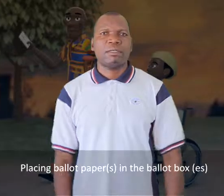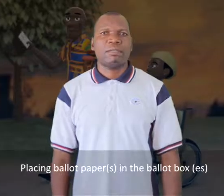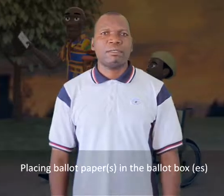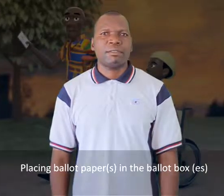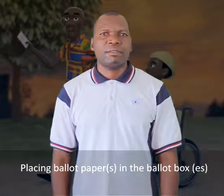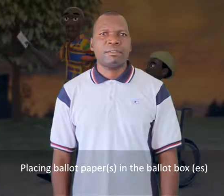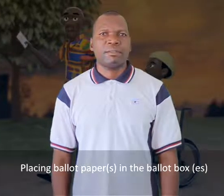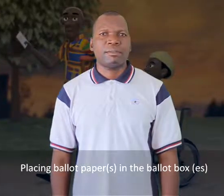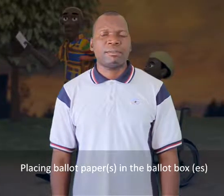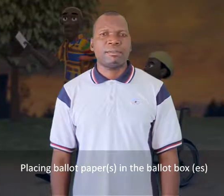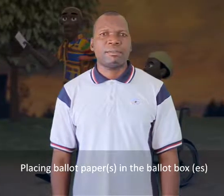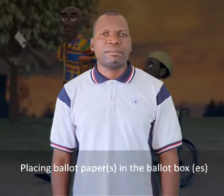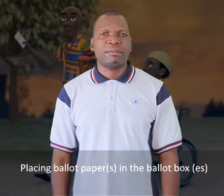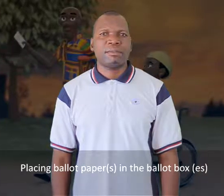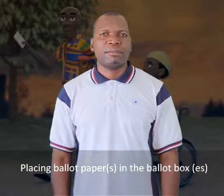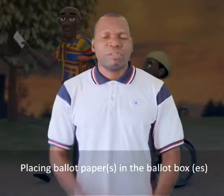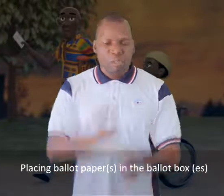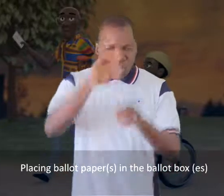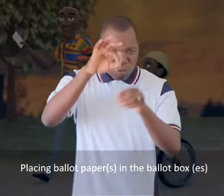Placing ballot papers in the ballot boxes.